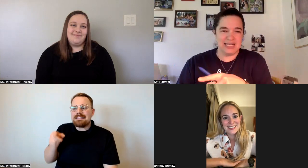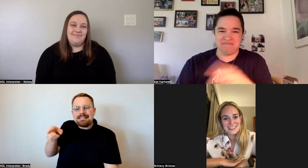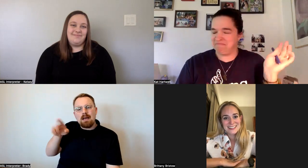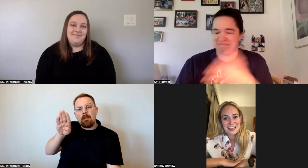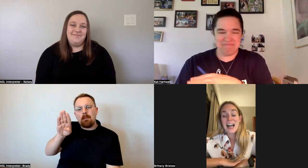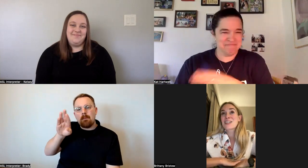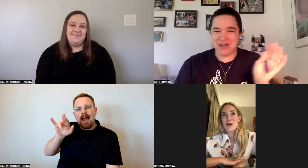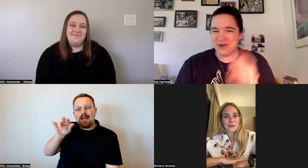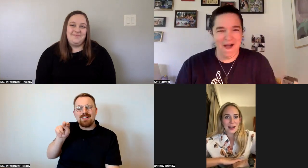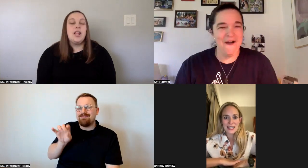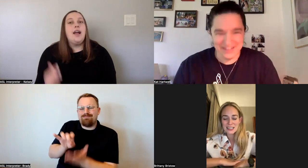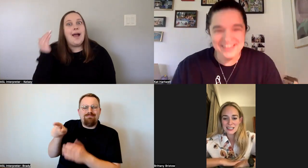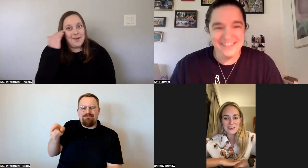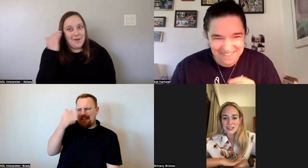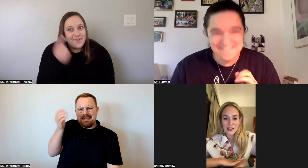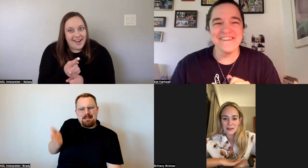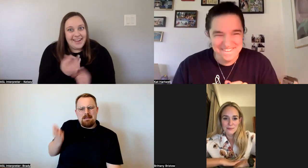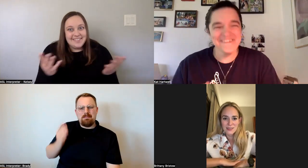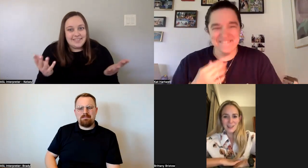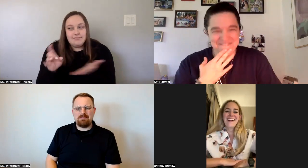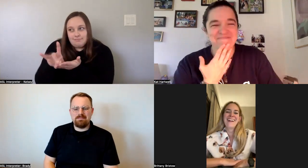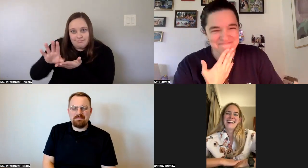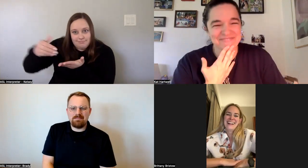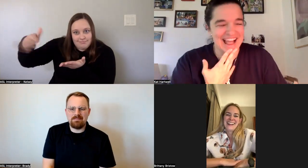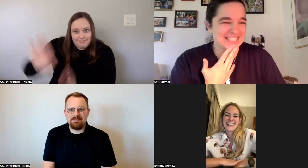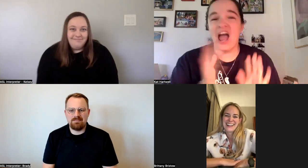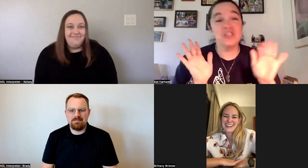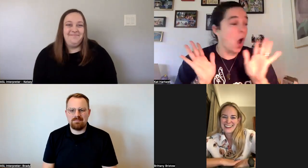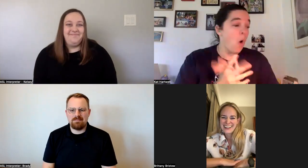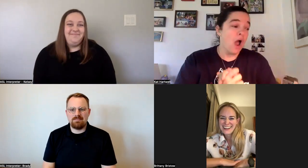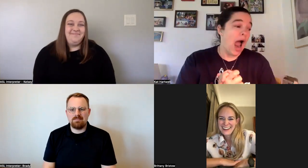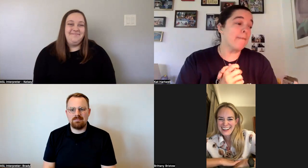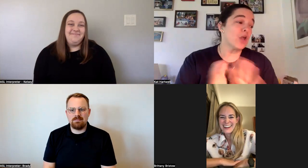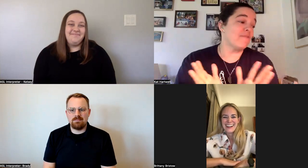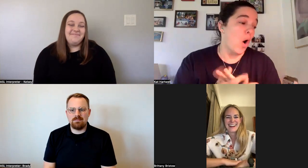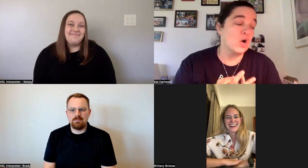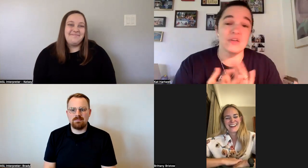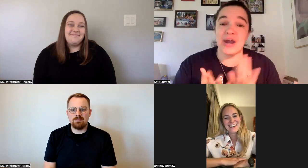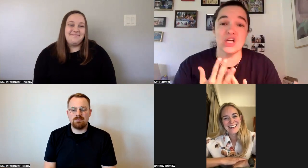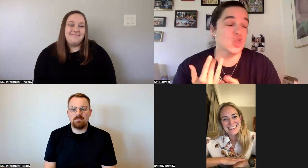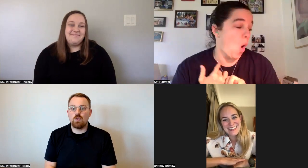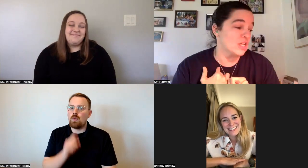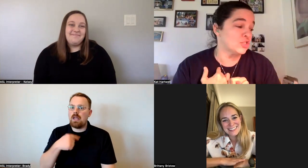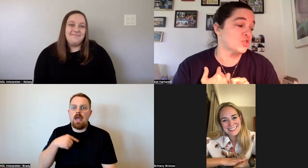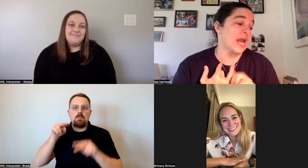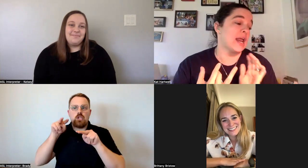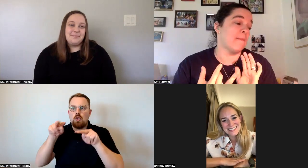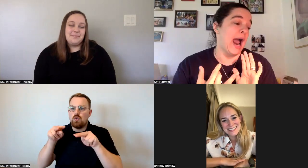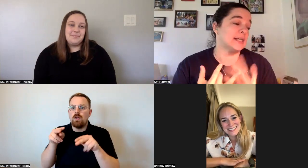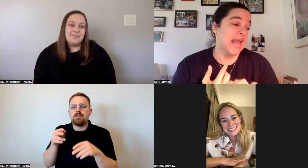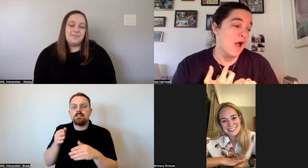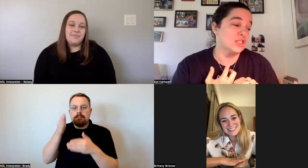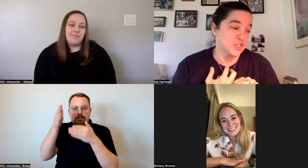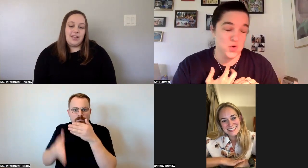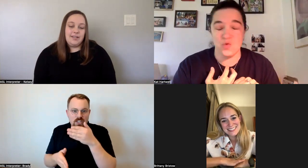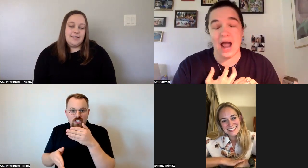mean, I know, right? Get rid of him. yeah. So I'm looking forward to finish Lauren's Dream